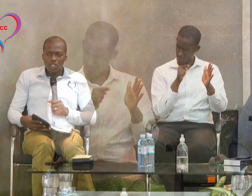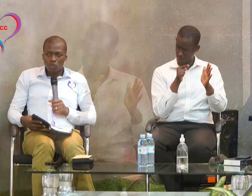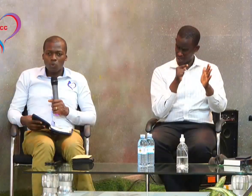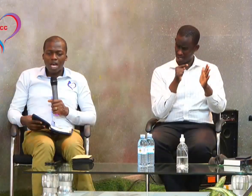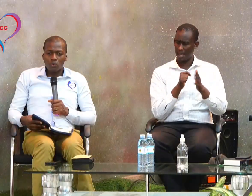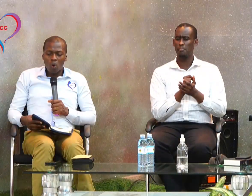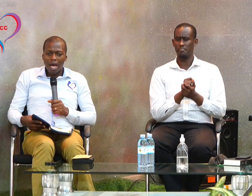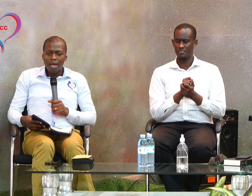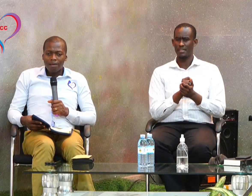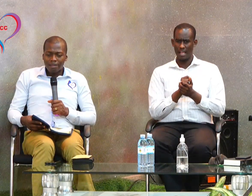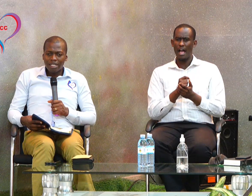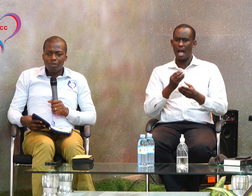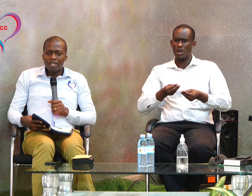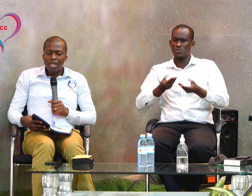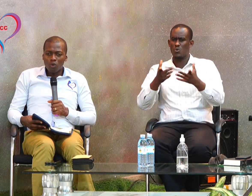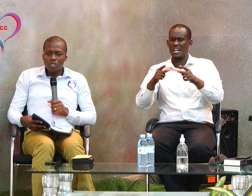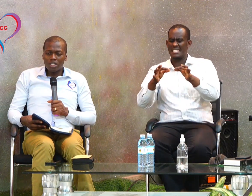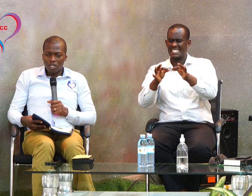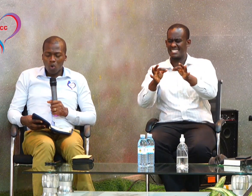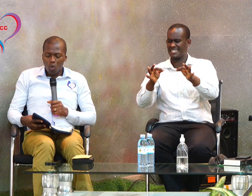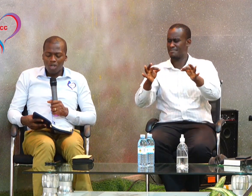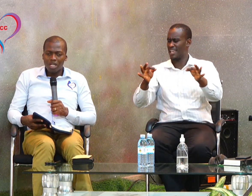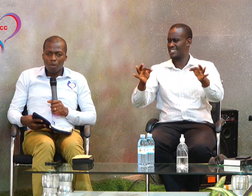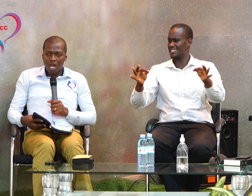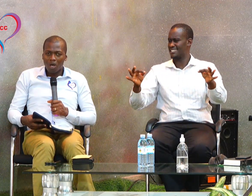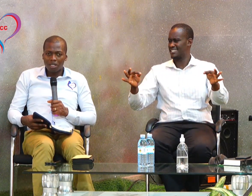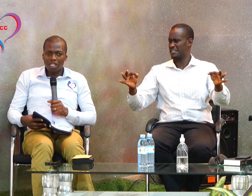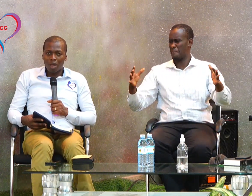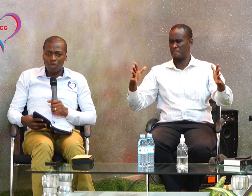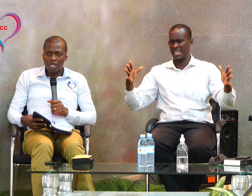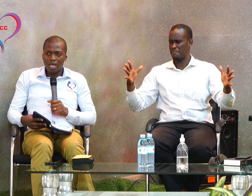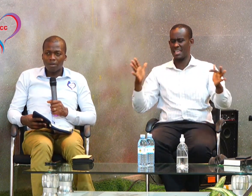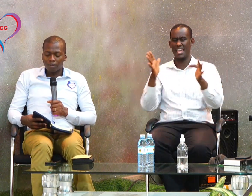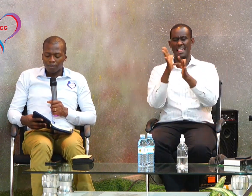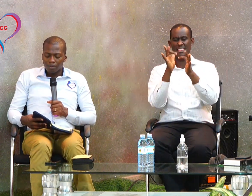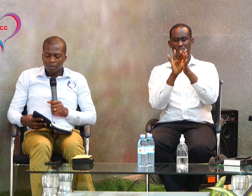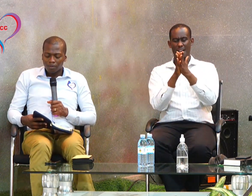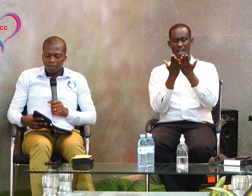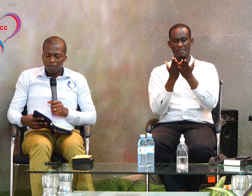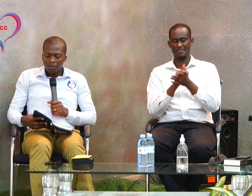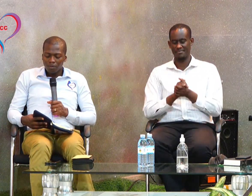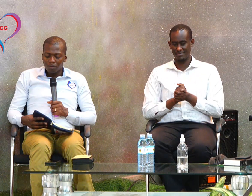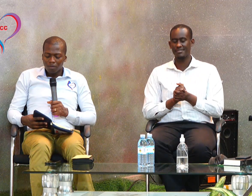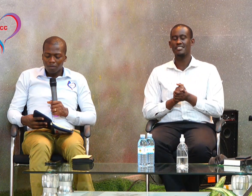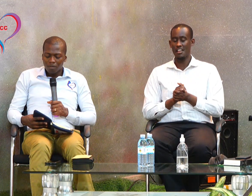Kakati Yesu atuwa statement emu kuzisinga obunene mu byawandiikibwa byonna. He says, for this cause I